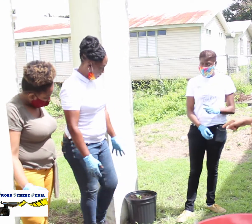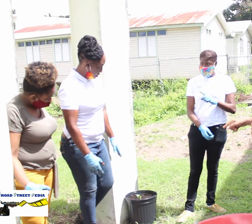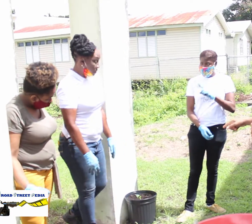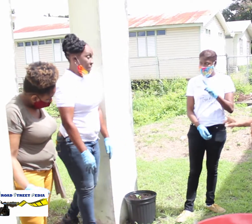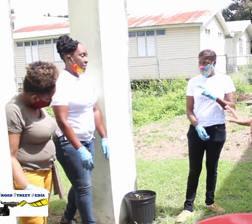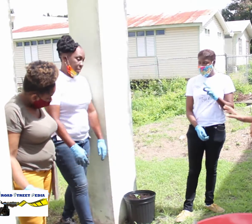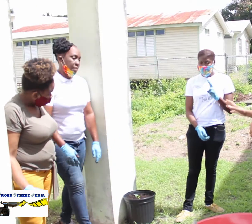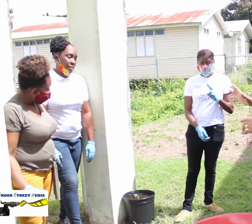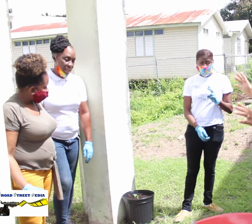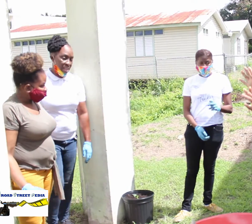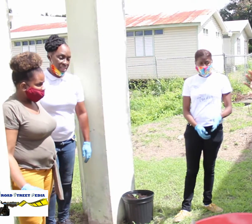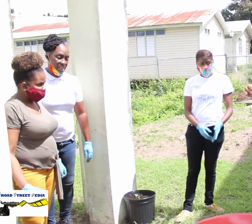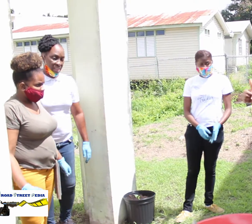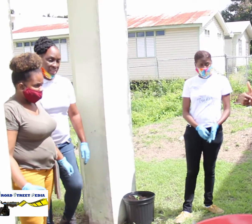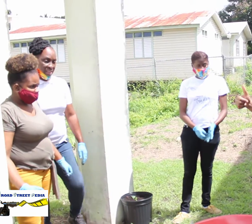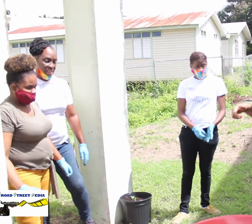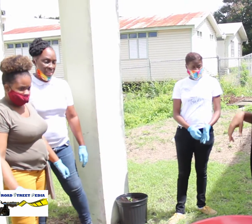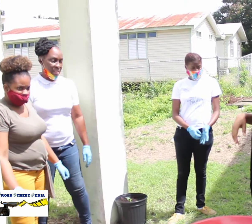Right?